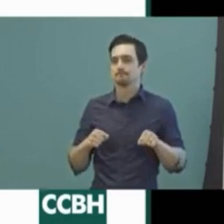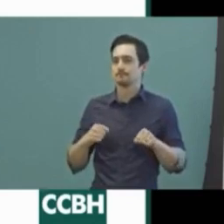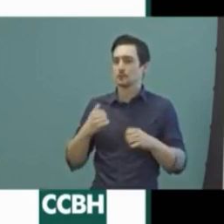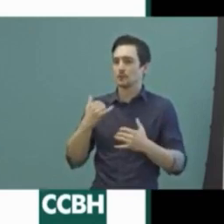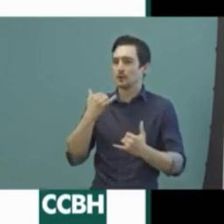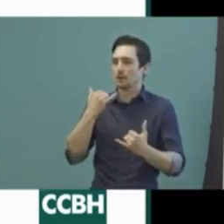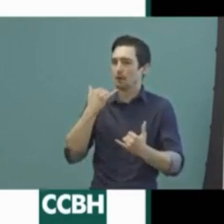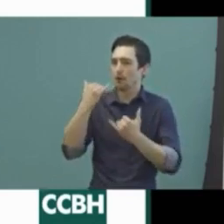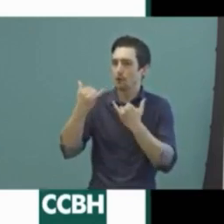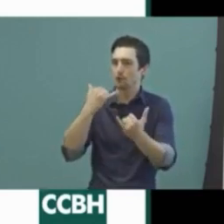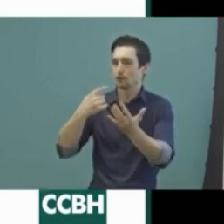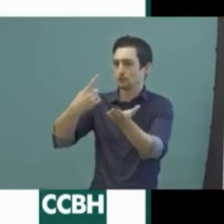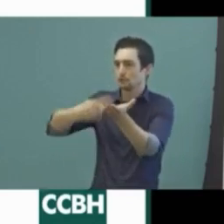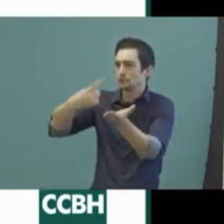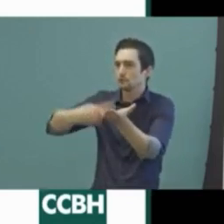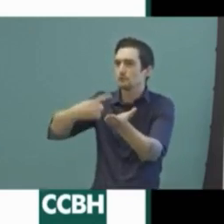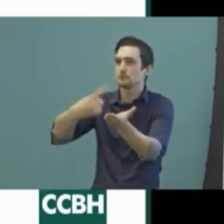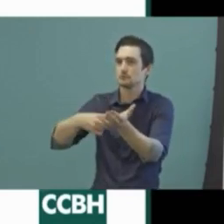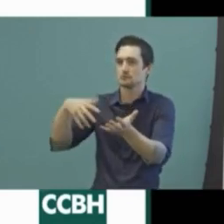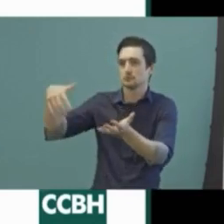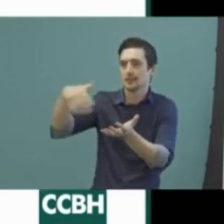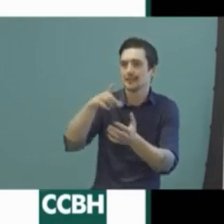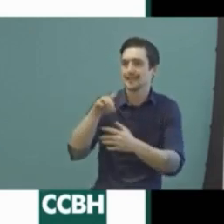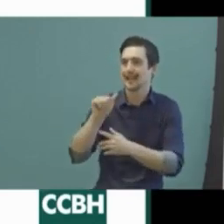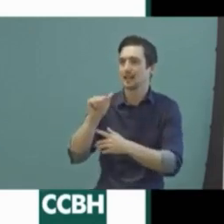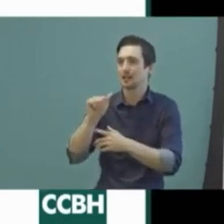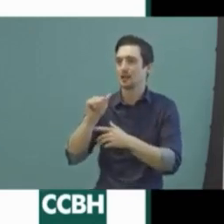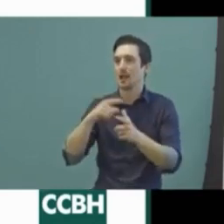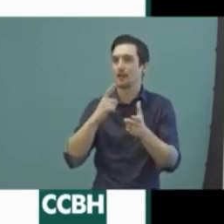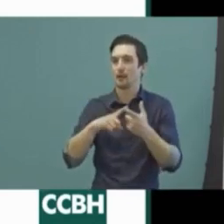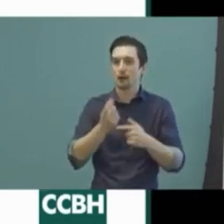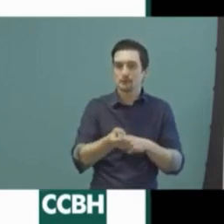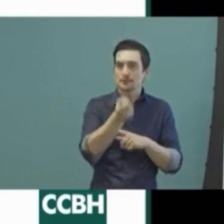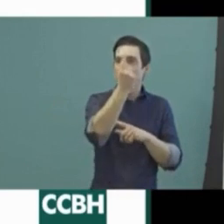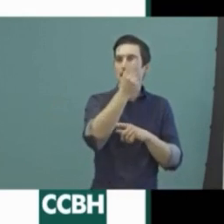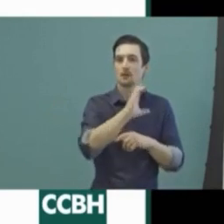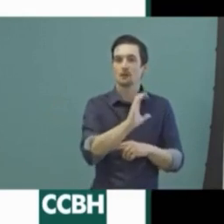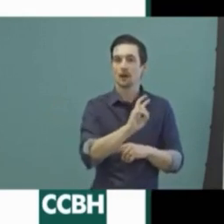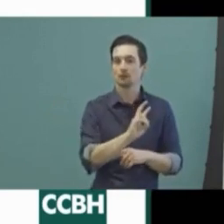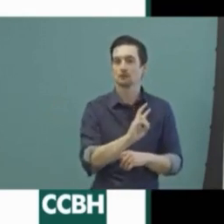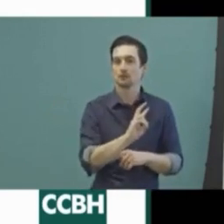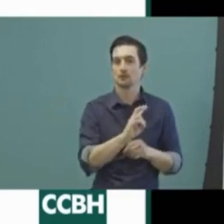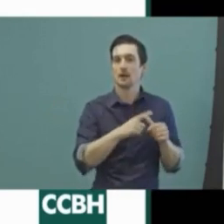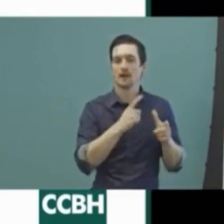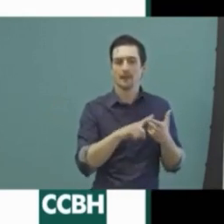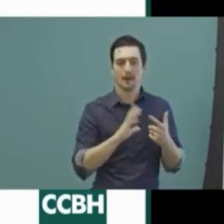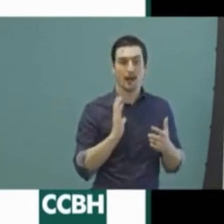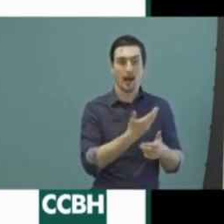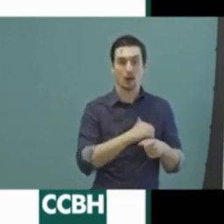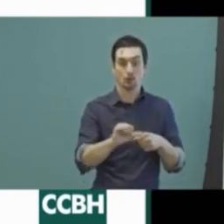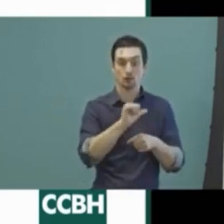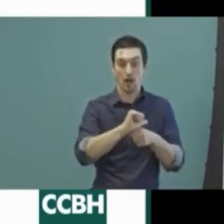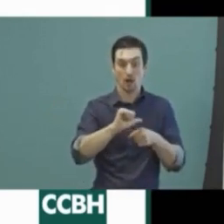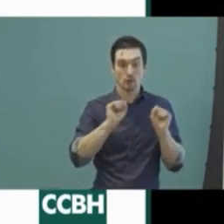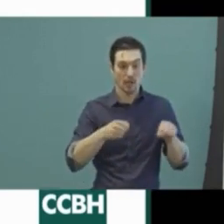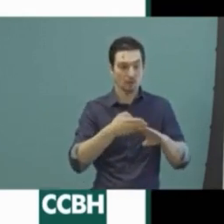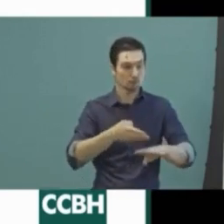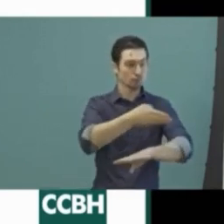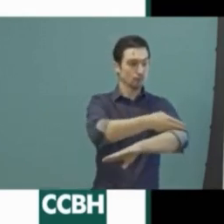about our community's impact from COVID-19, and also about our ability to do our job and get us through